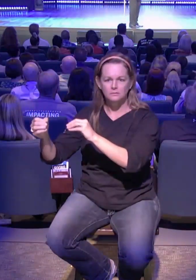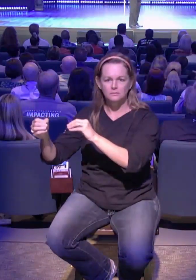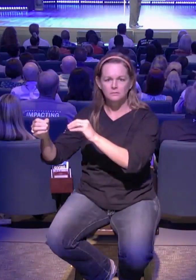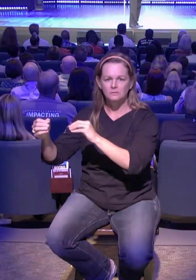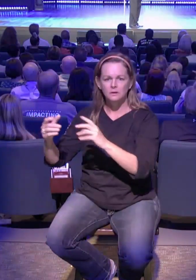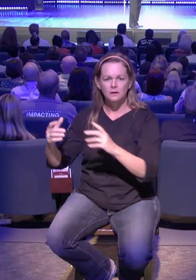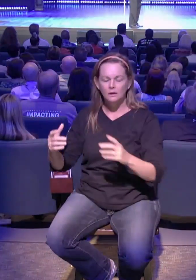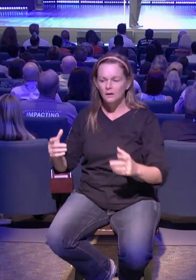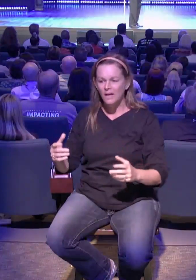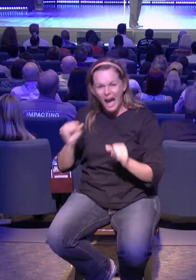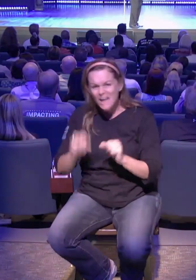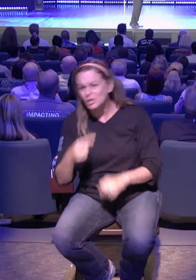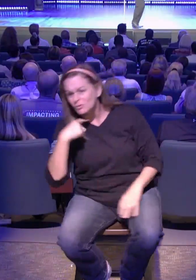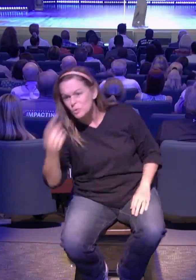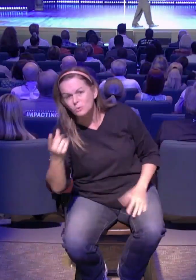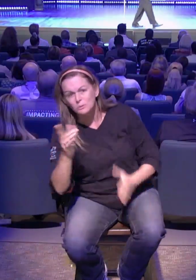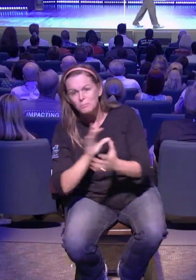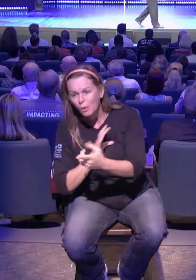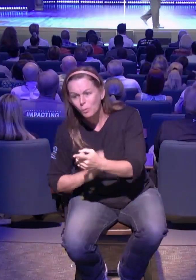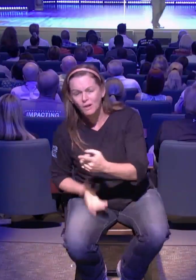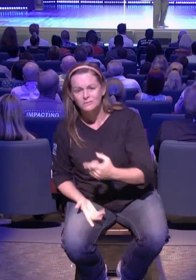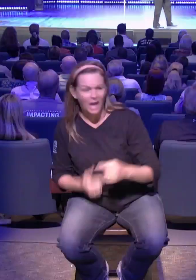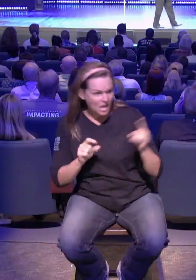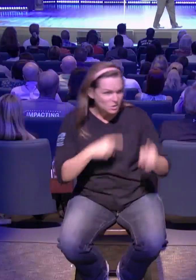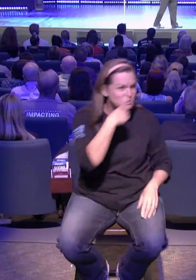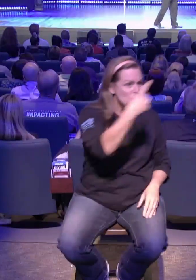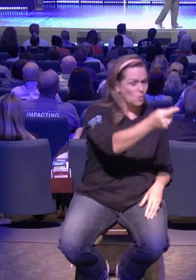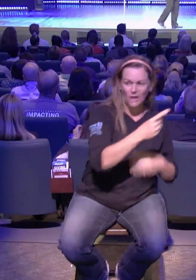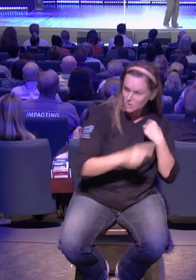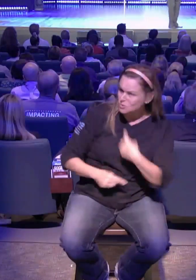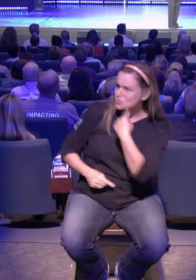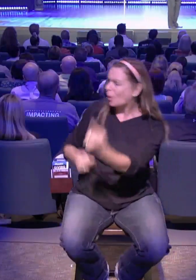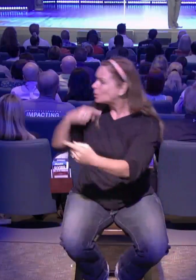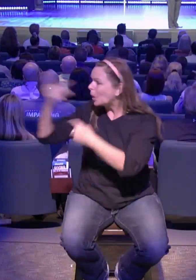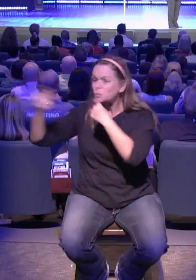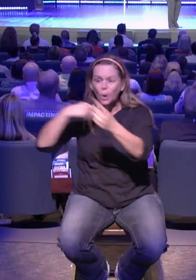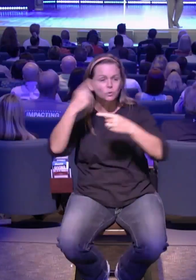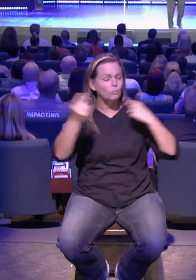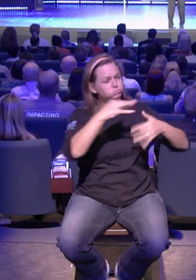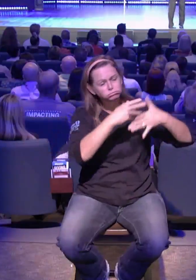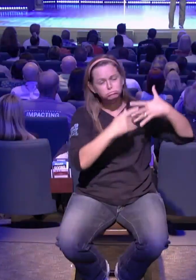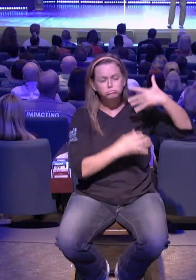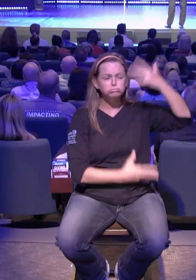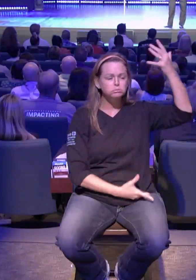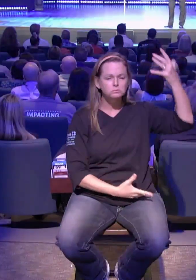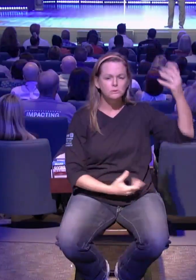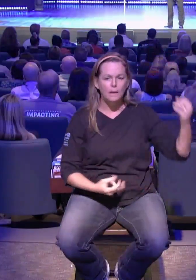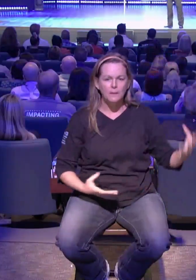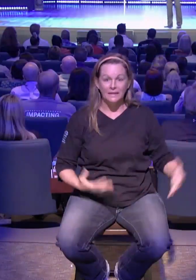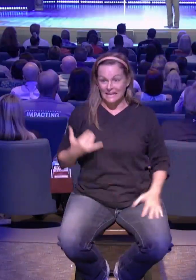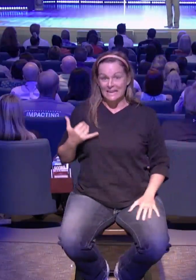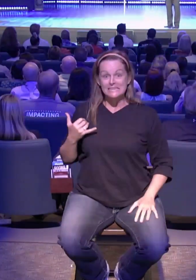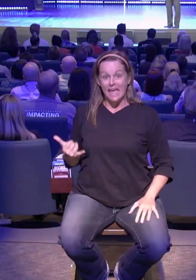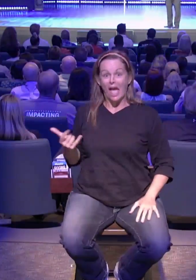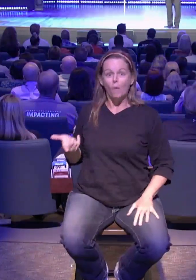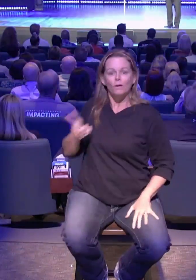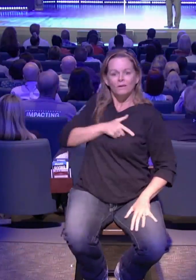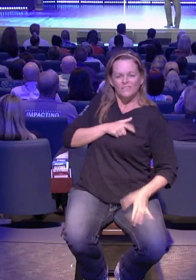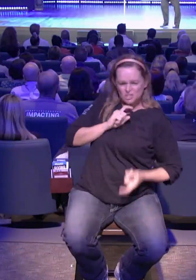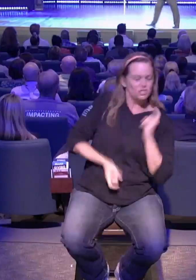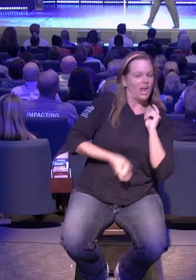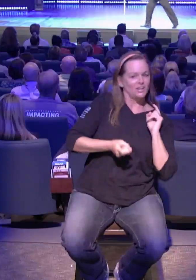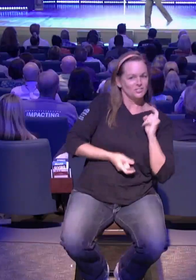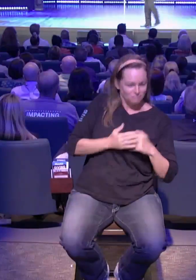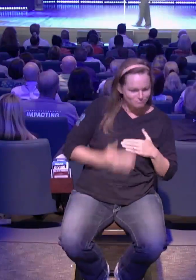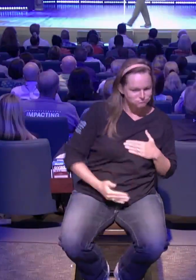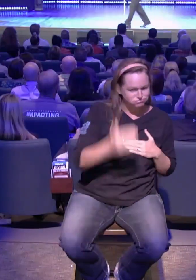waste those opportunities again. I'm going to let people know. I'm going to let people know. And boy, he does now today.